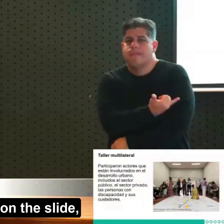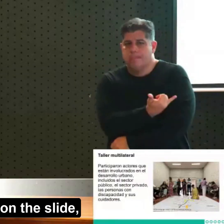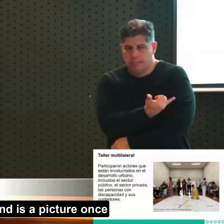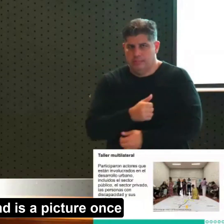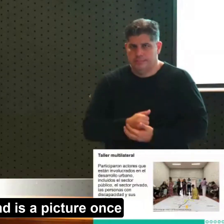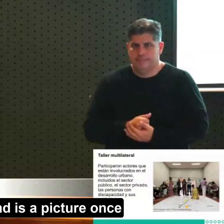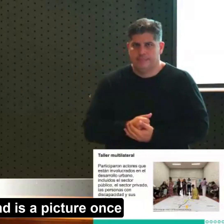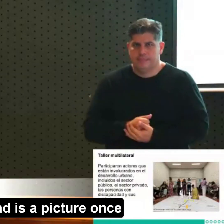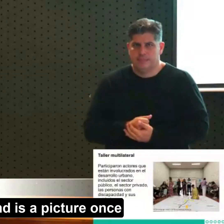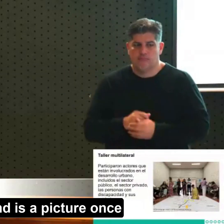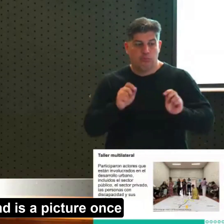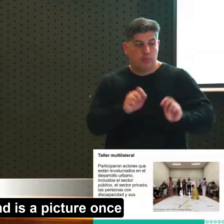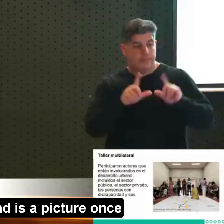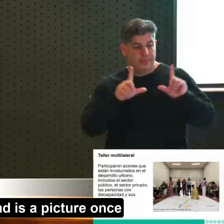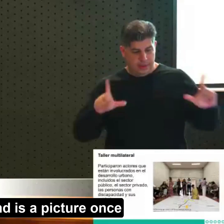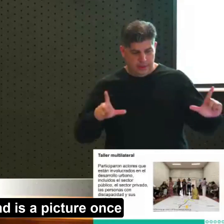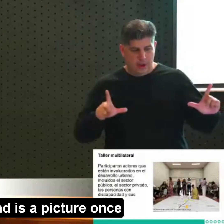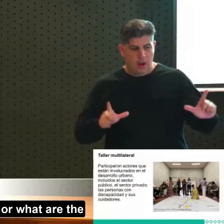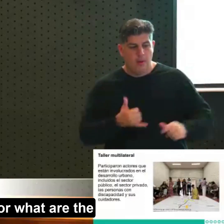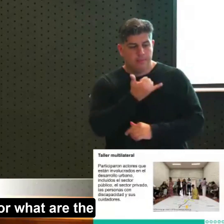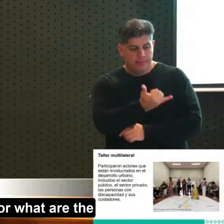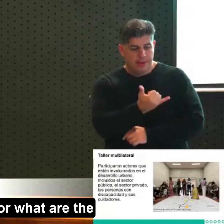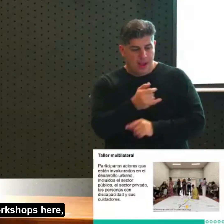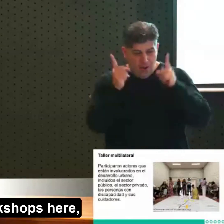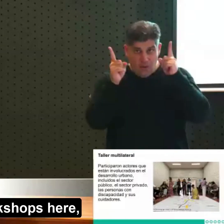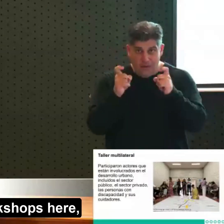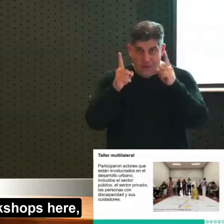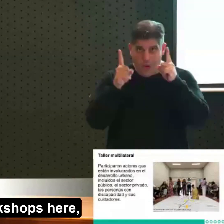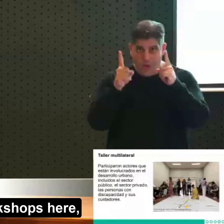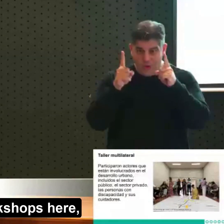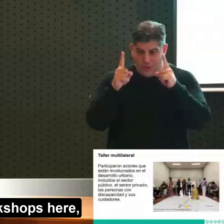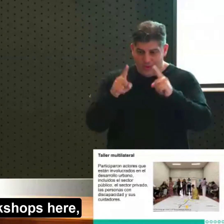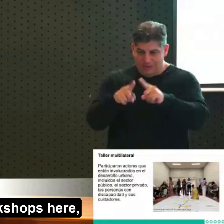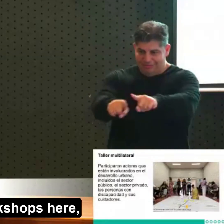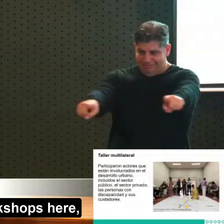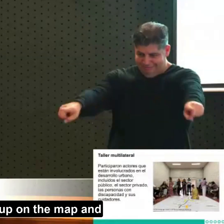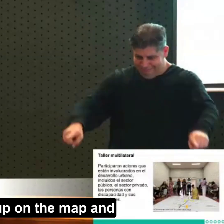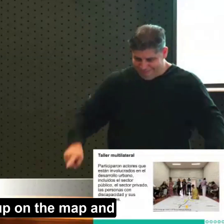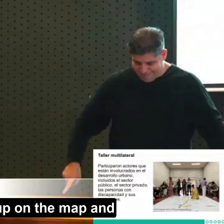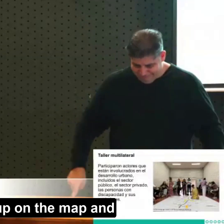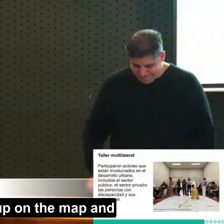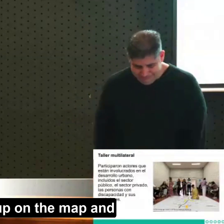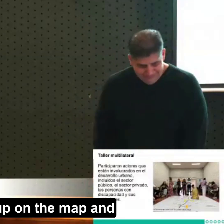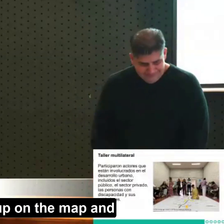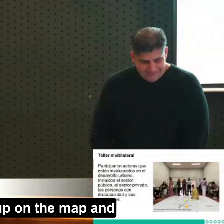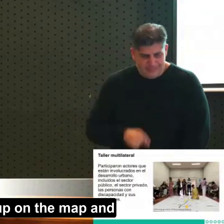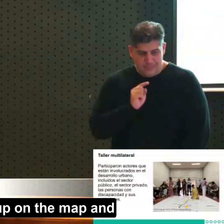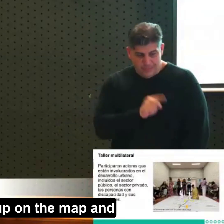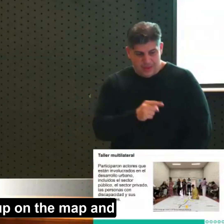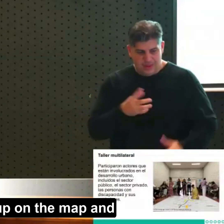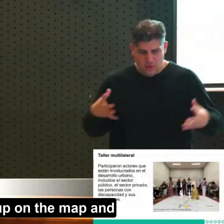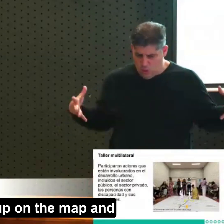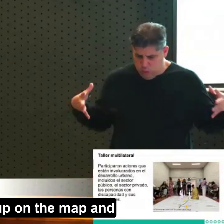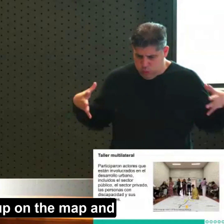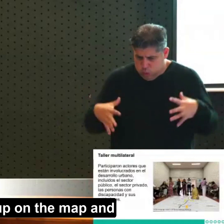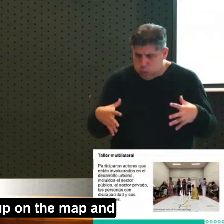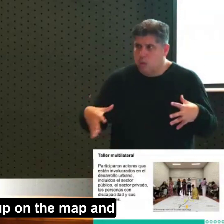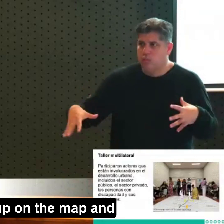on the slide, what we find is a picture, once again, of one of the workshops. Here, a full